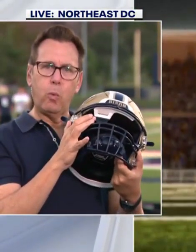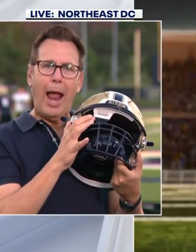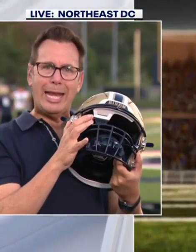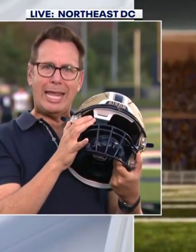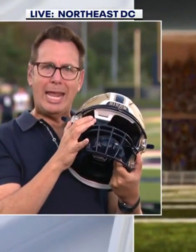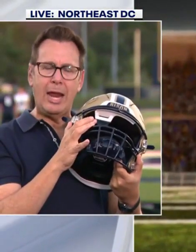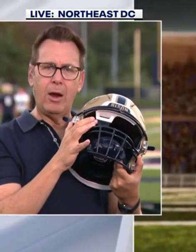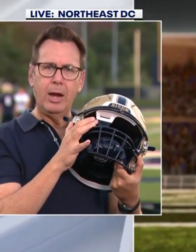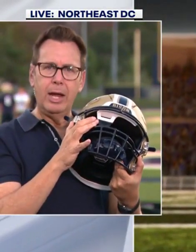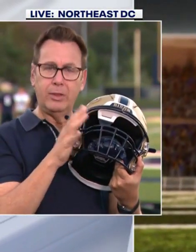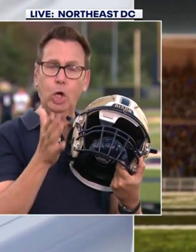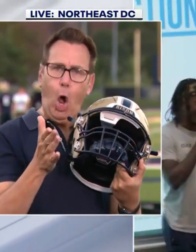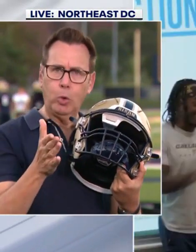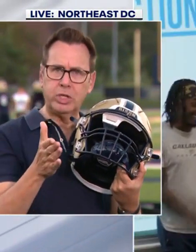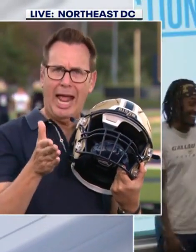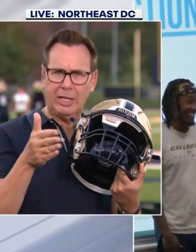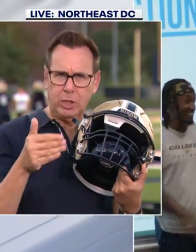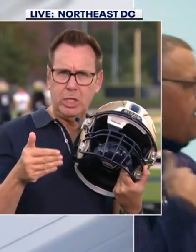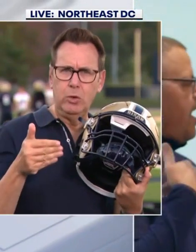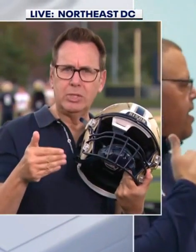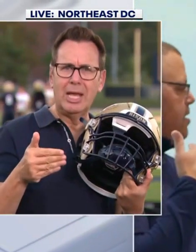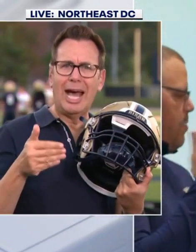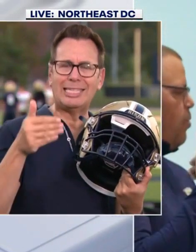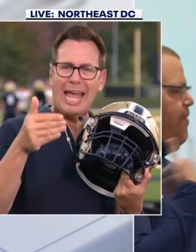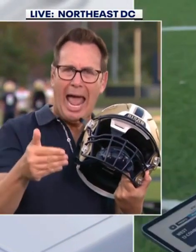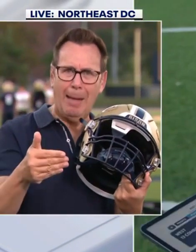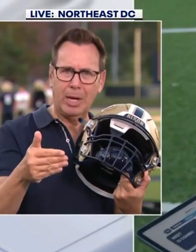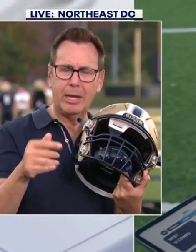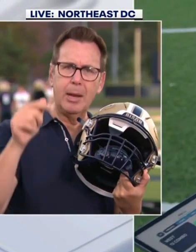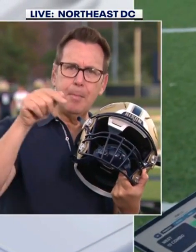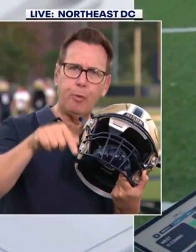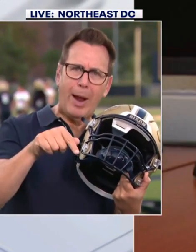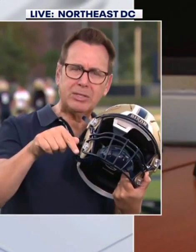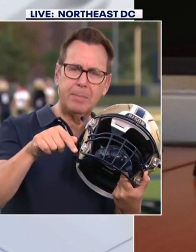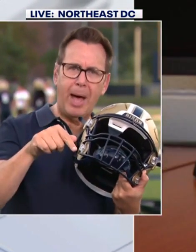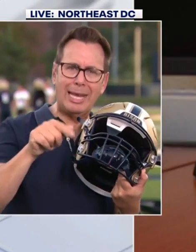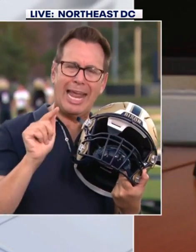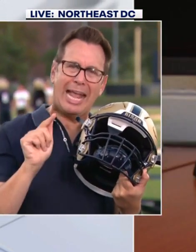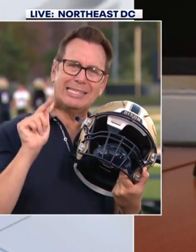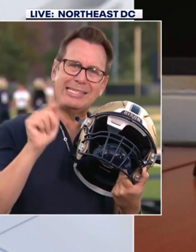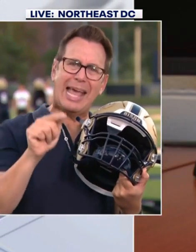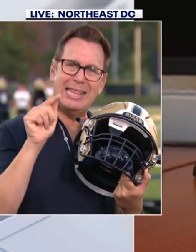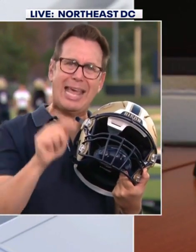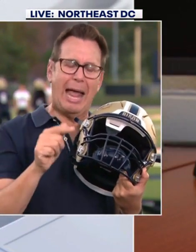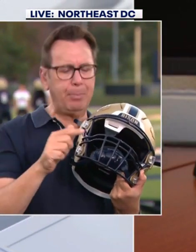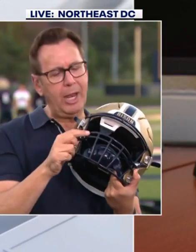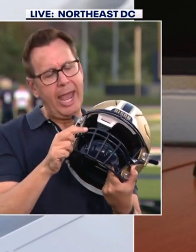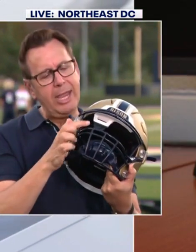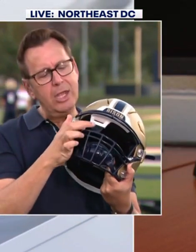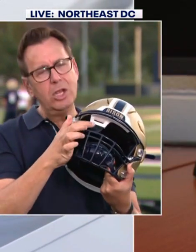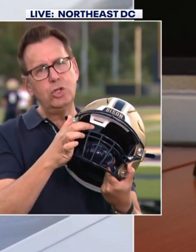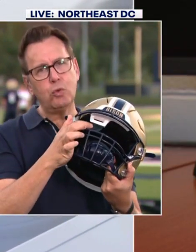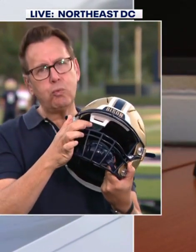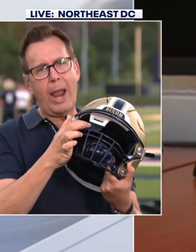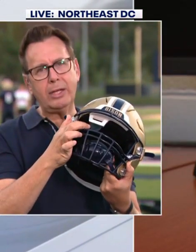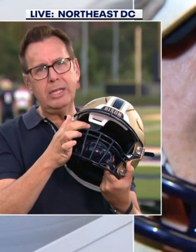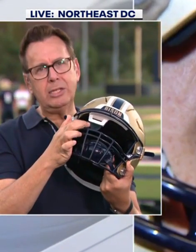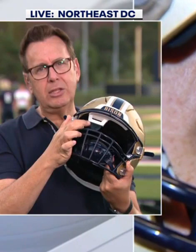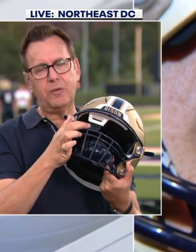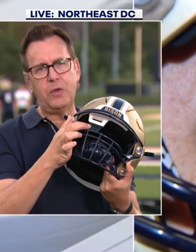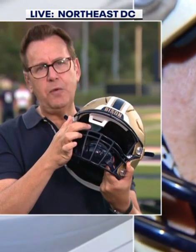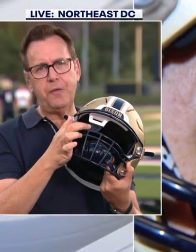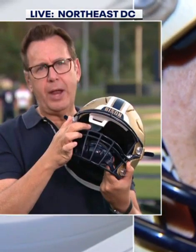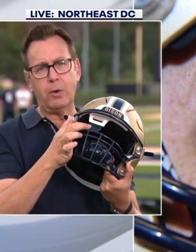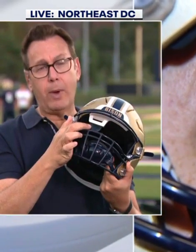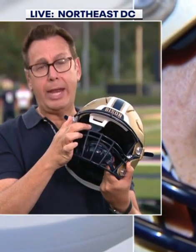right here, and the coach can actually use a tablet, press a button, and send that play directly